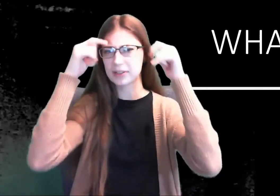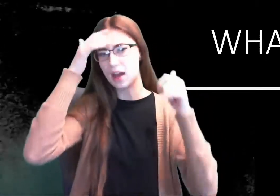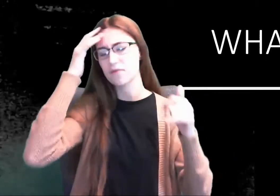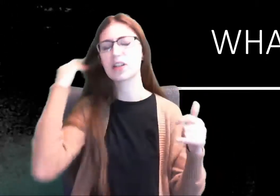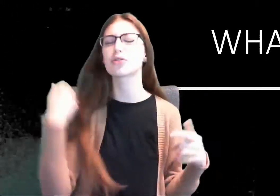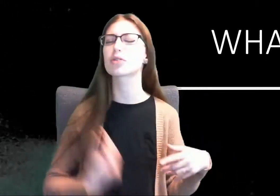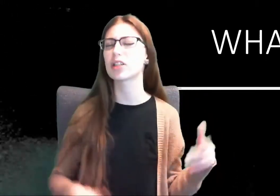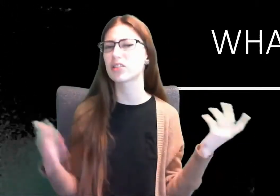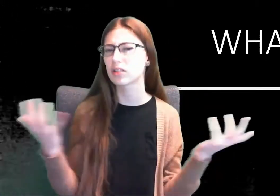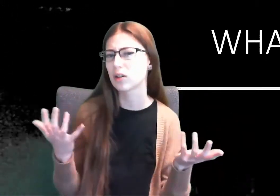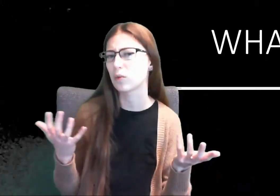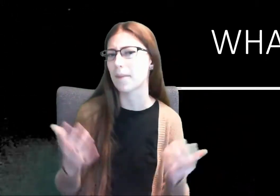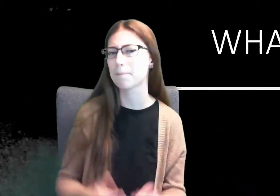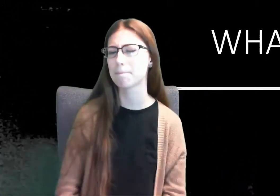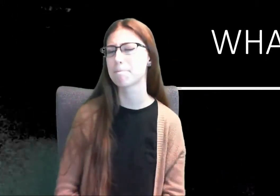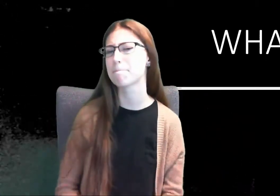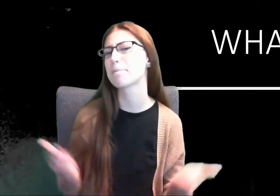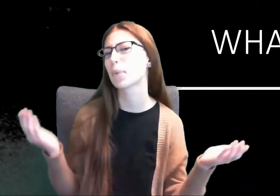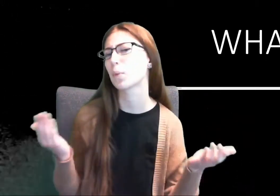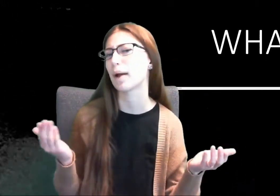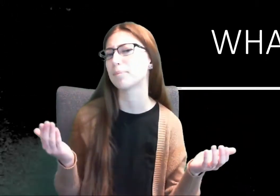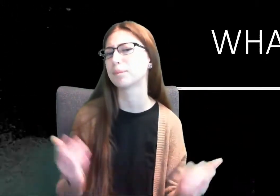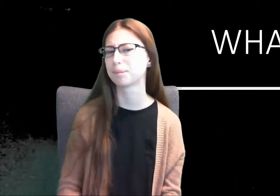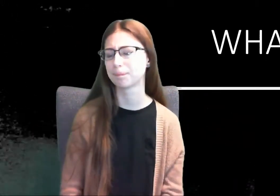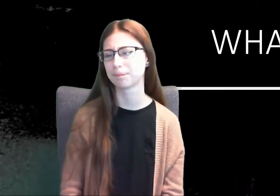down, facial expression. What? What?